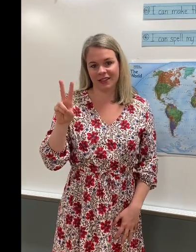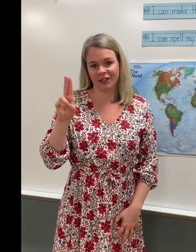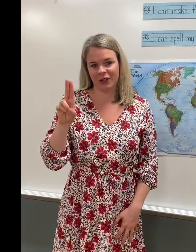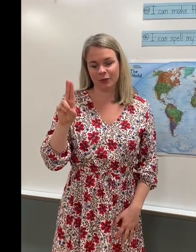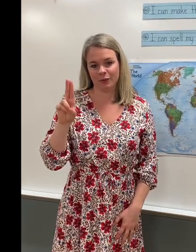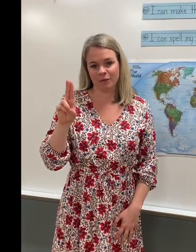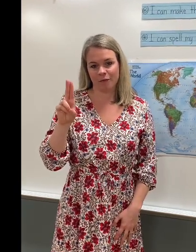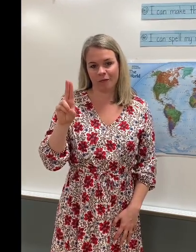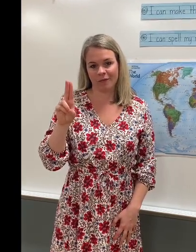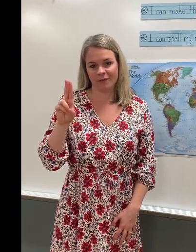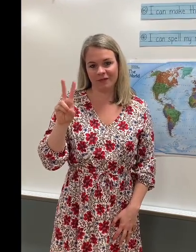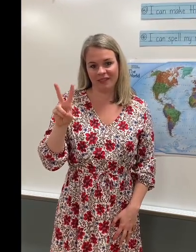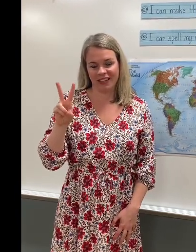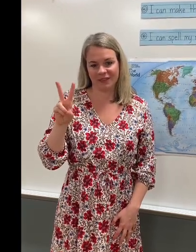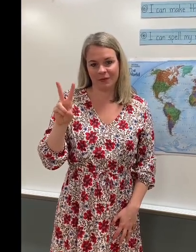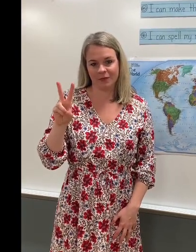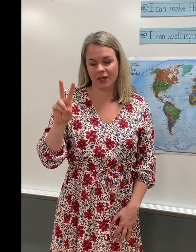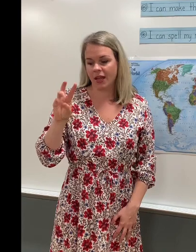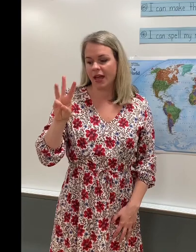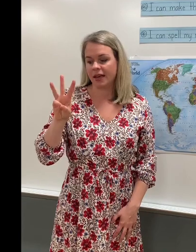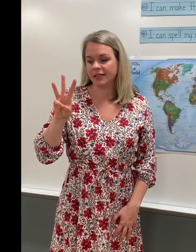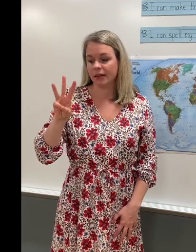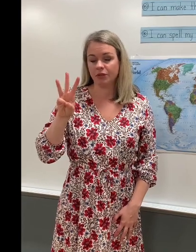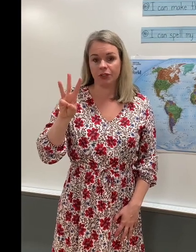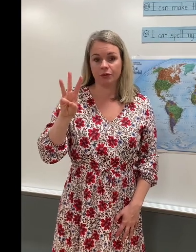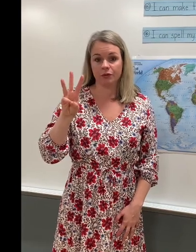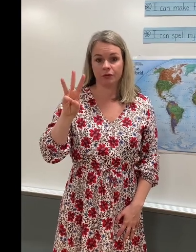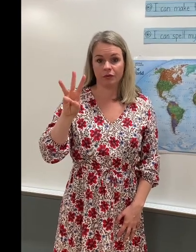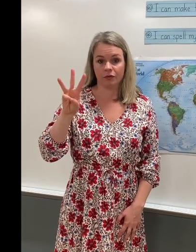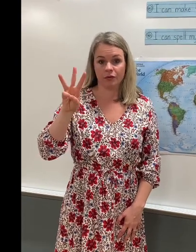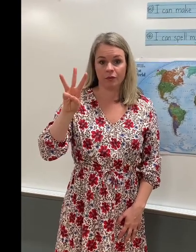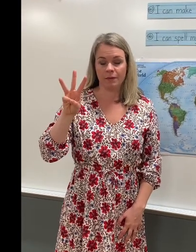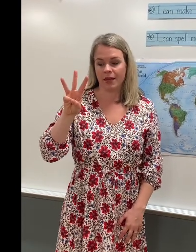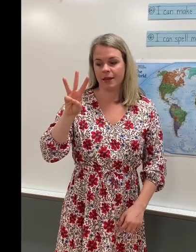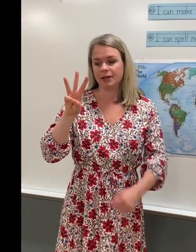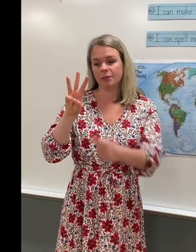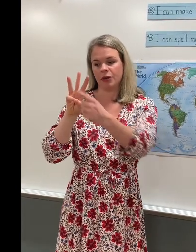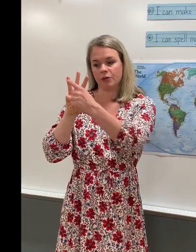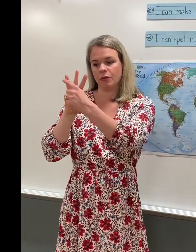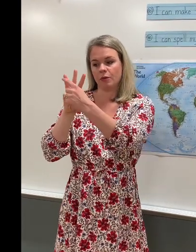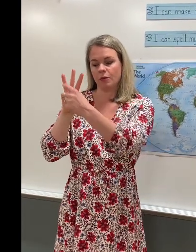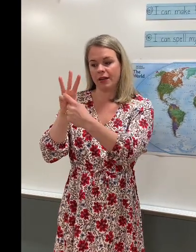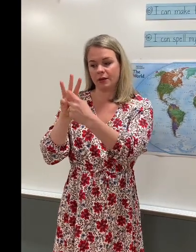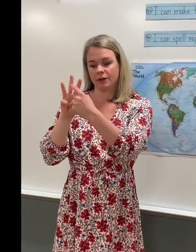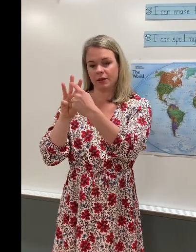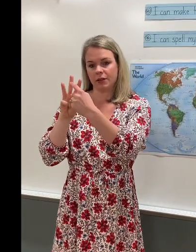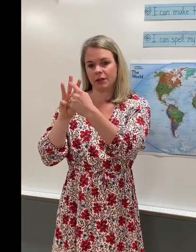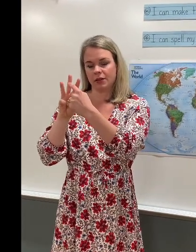U, V. And W, we make a W. 1,